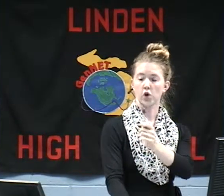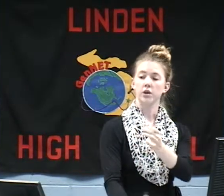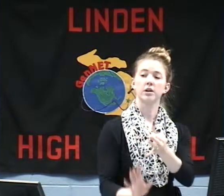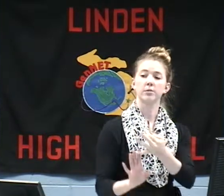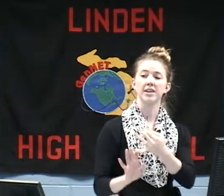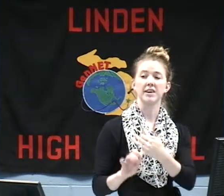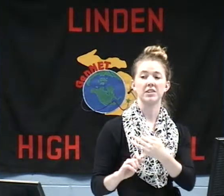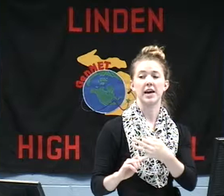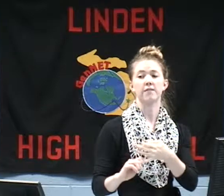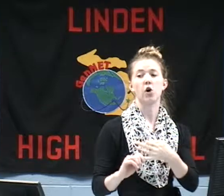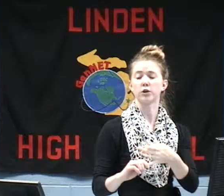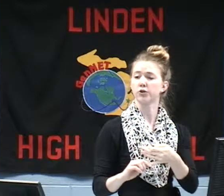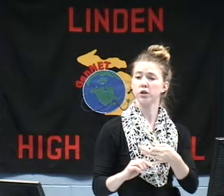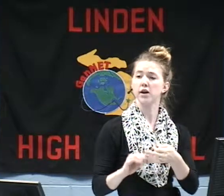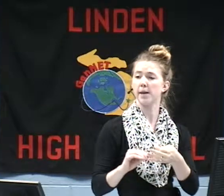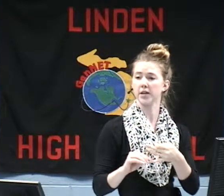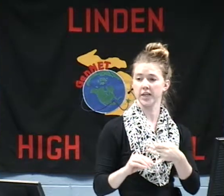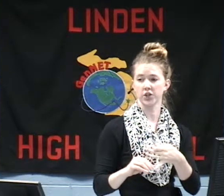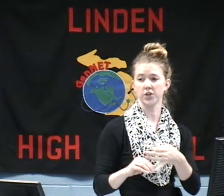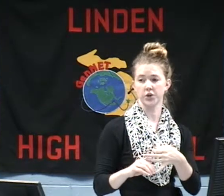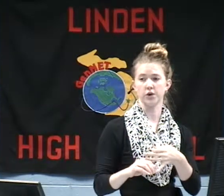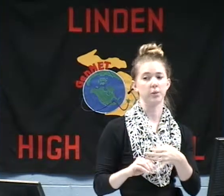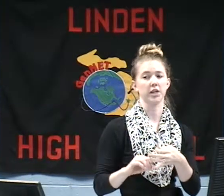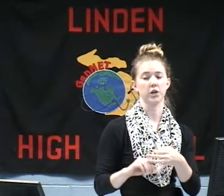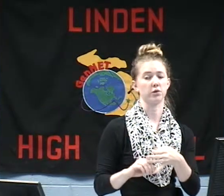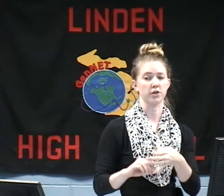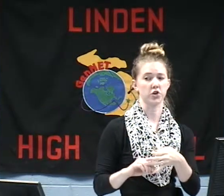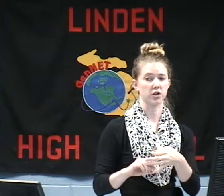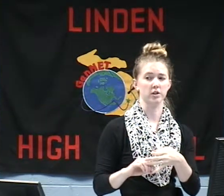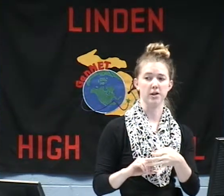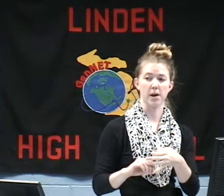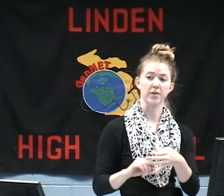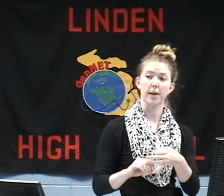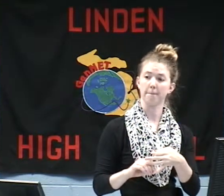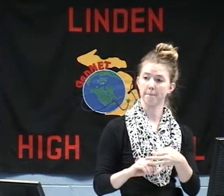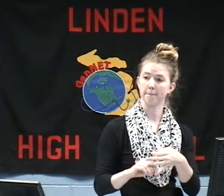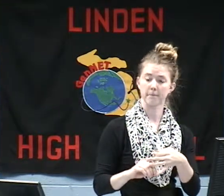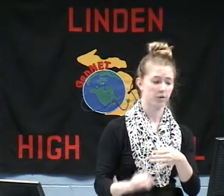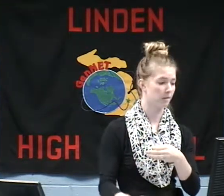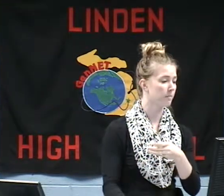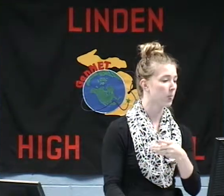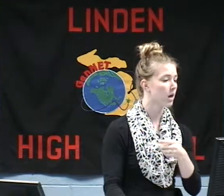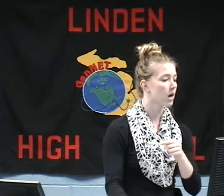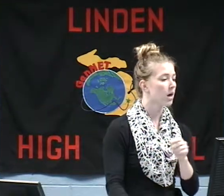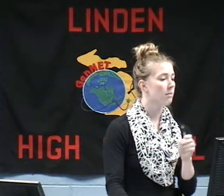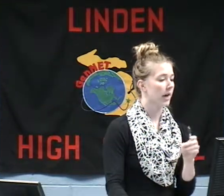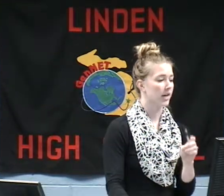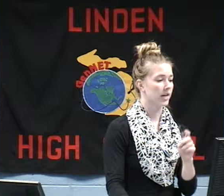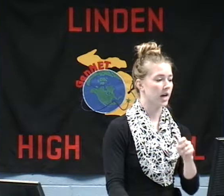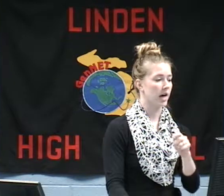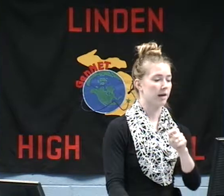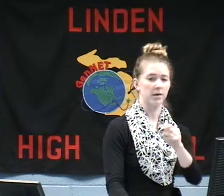Cochlear implants have a lot of cultural application too, and I would like you to research a little bit about that. Okay. Caitlin and Mia,